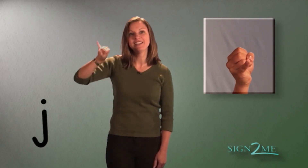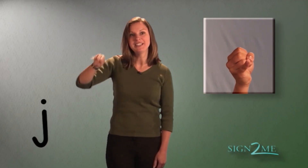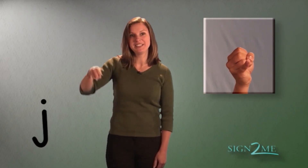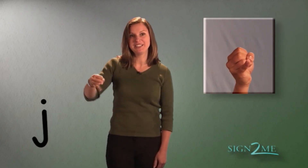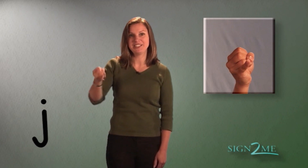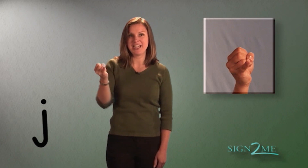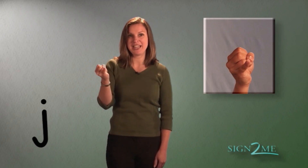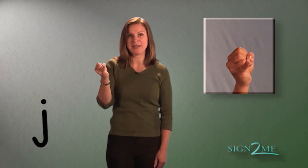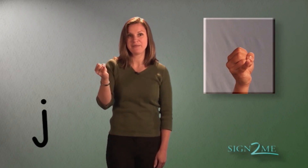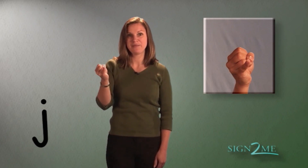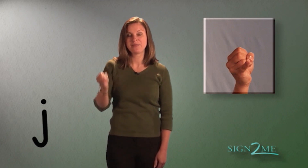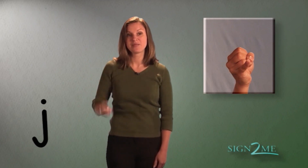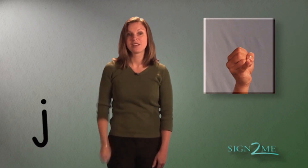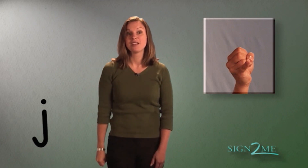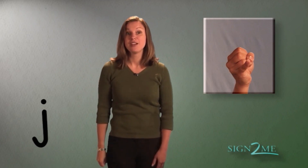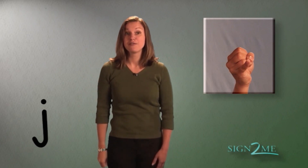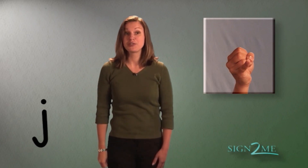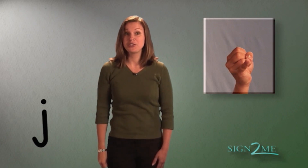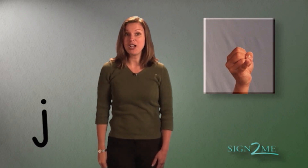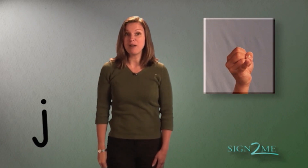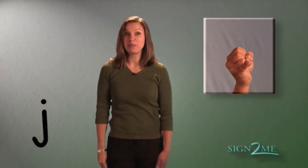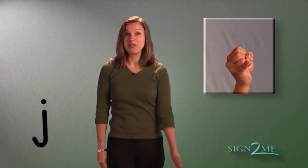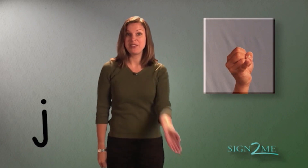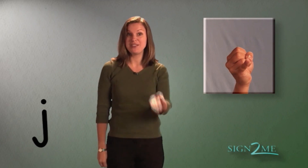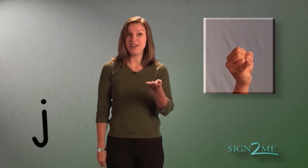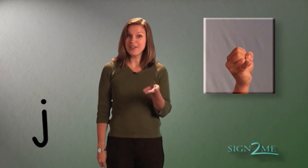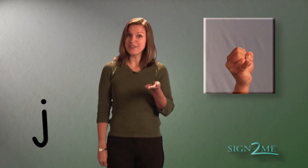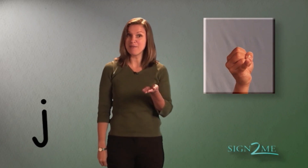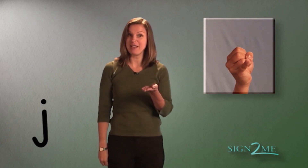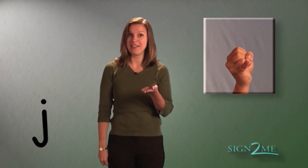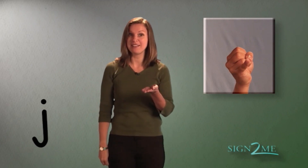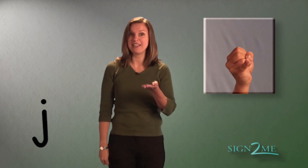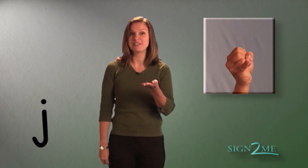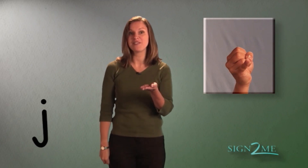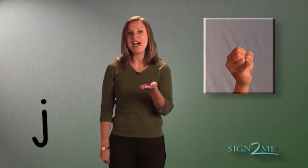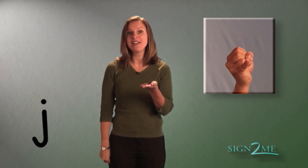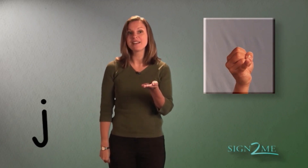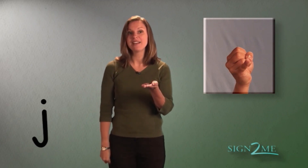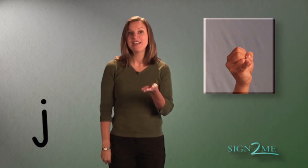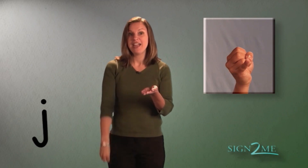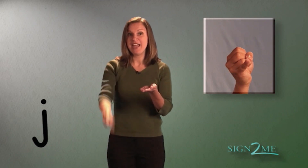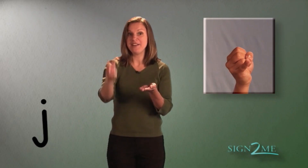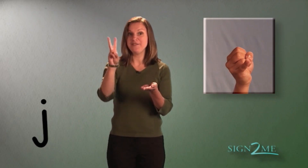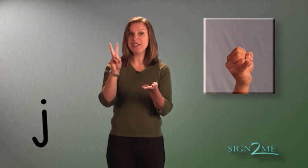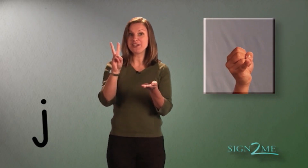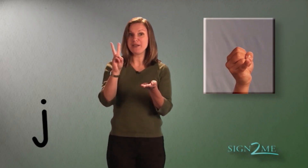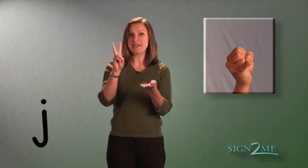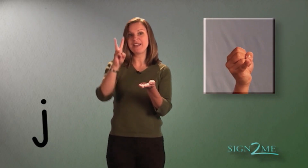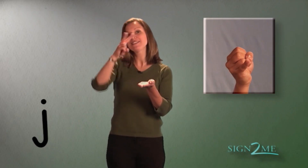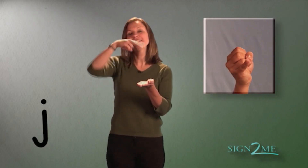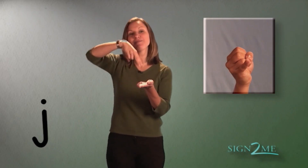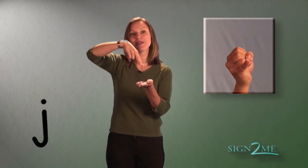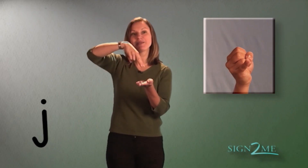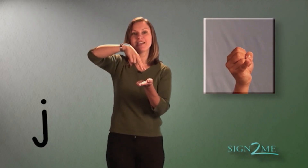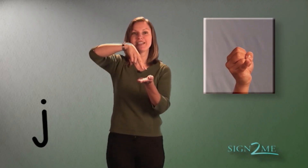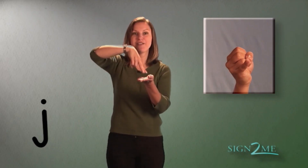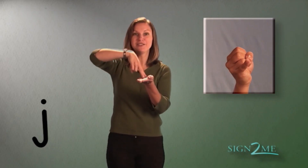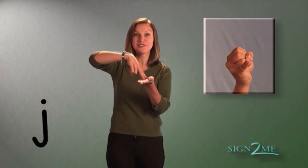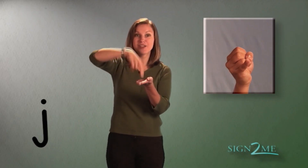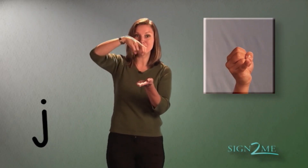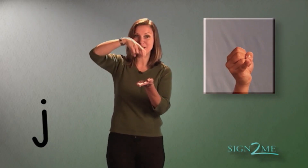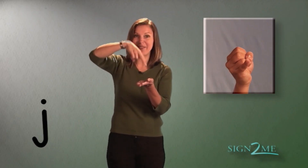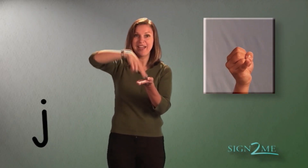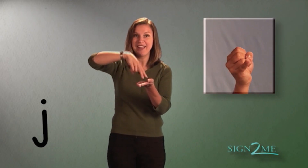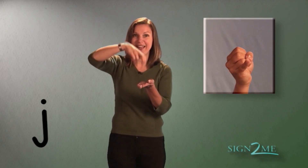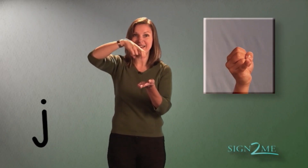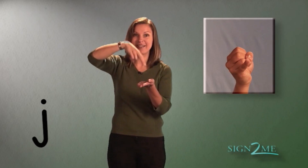J. J. For jump, the non-dominant hand lays flat, and a V-shaped hand tips upside down